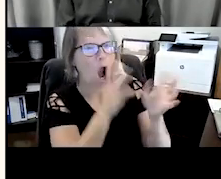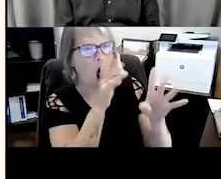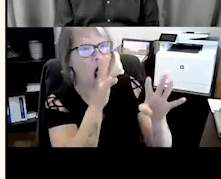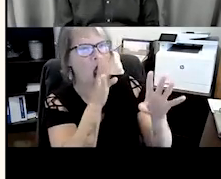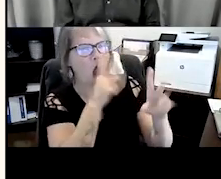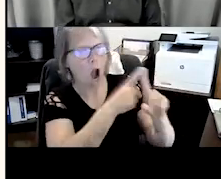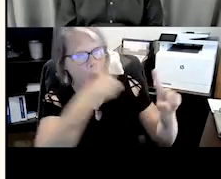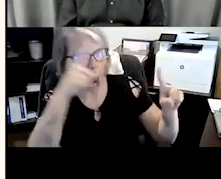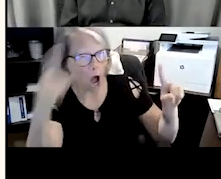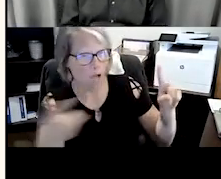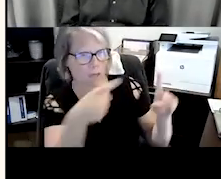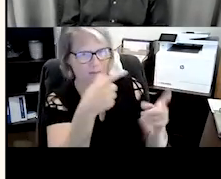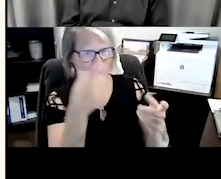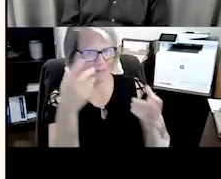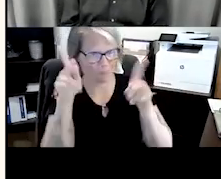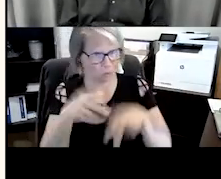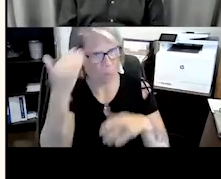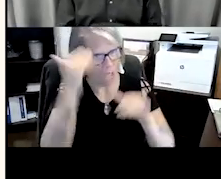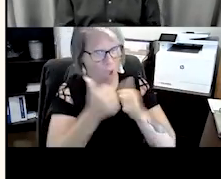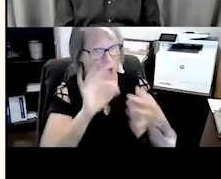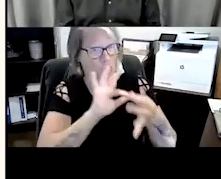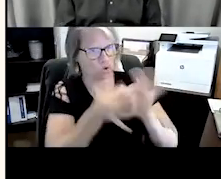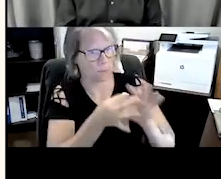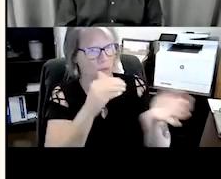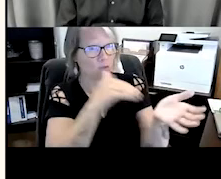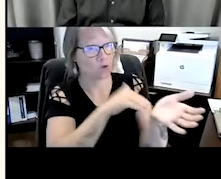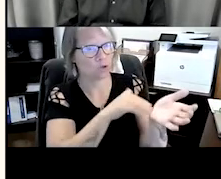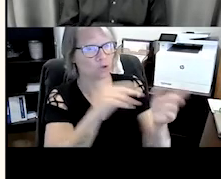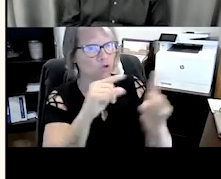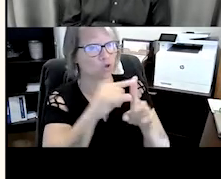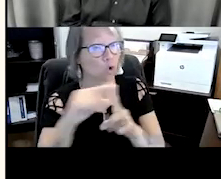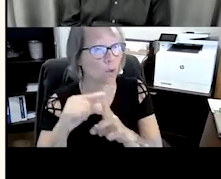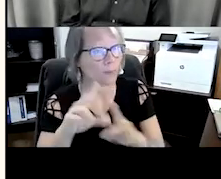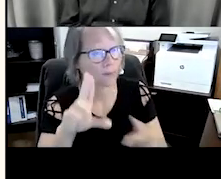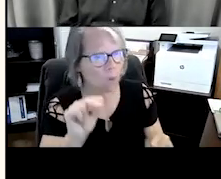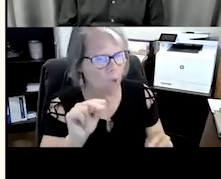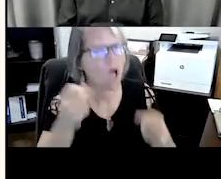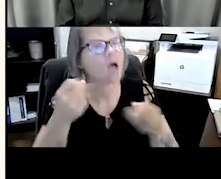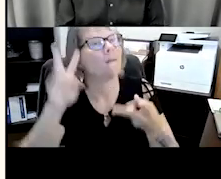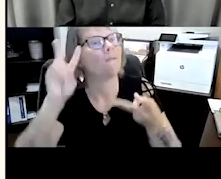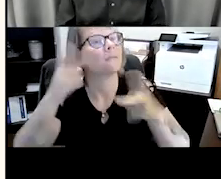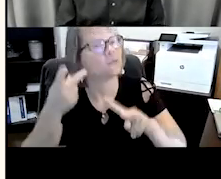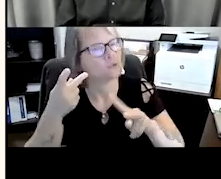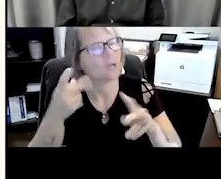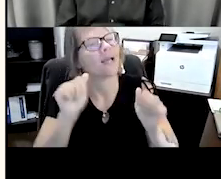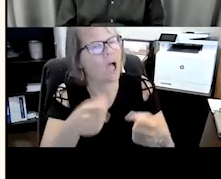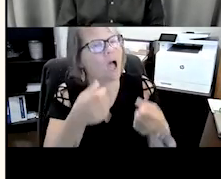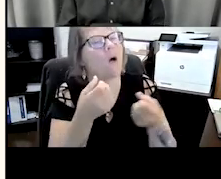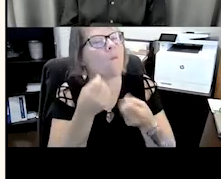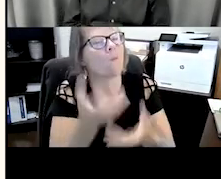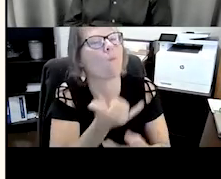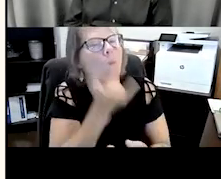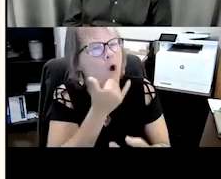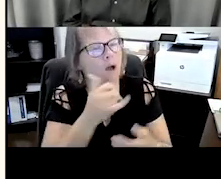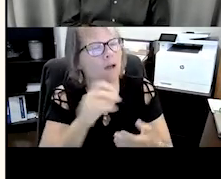states that a deaf person has access to that communication. Will just anybody off the street know how